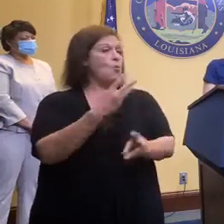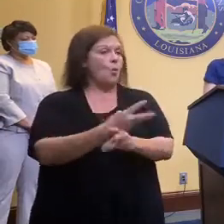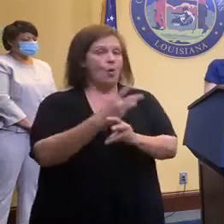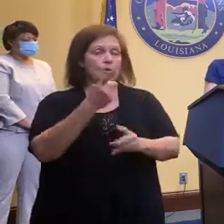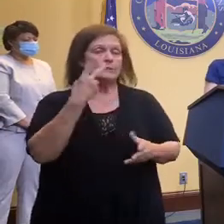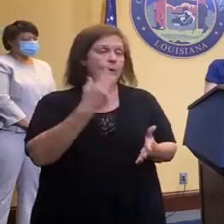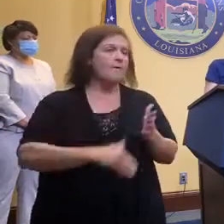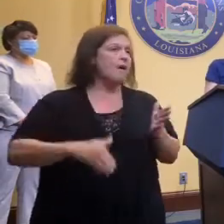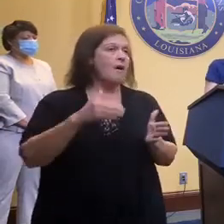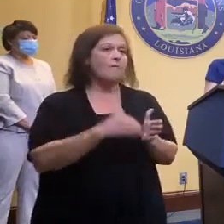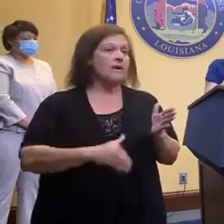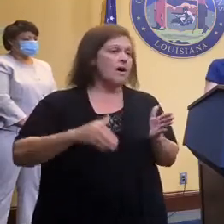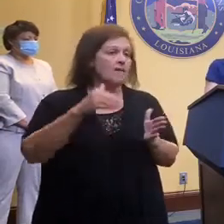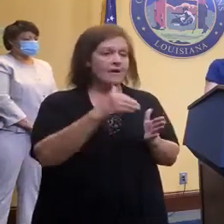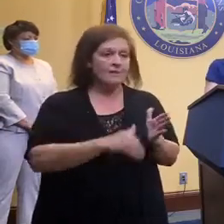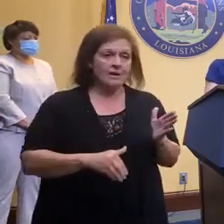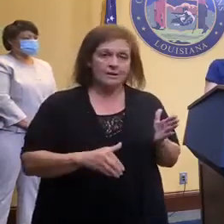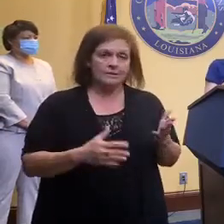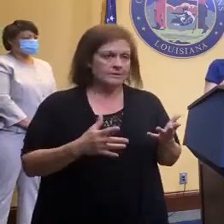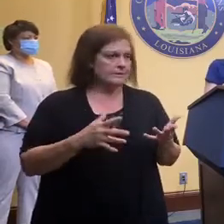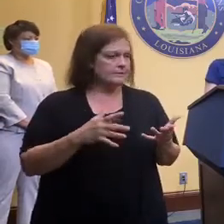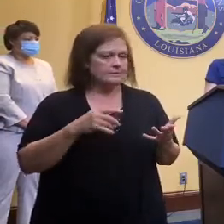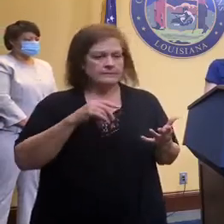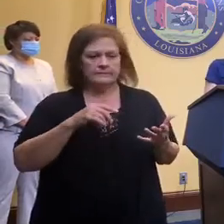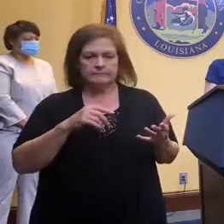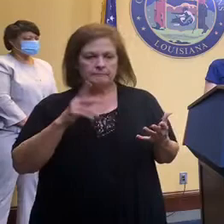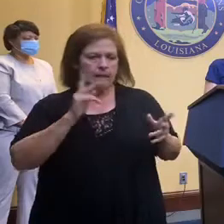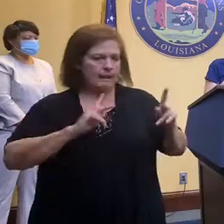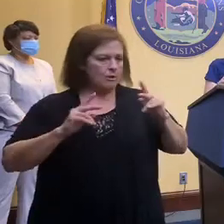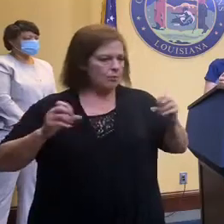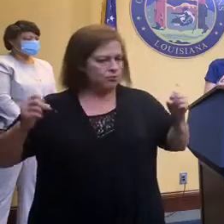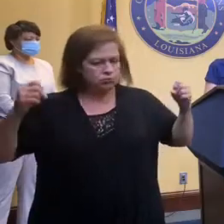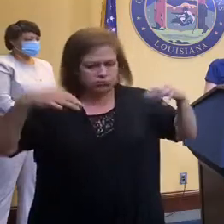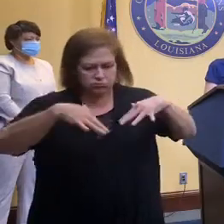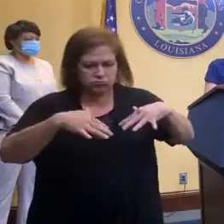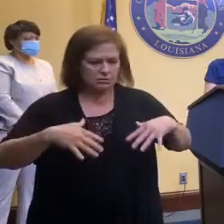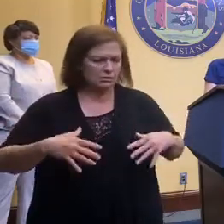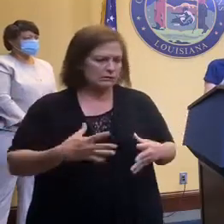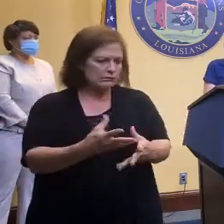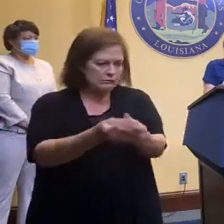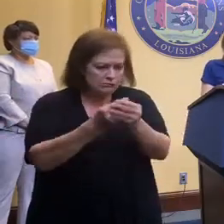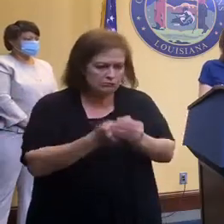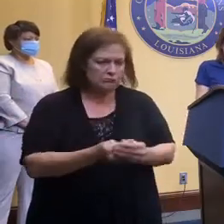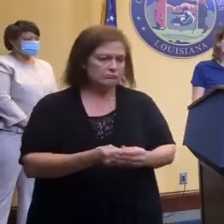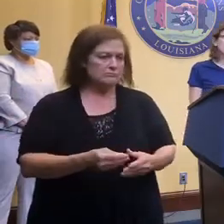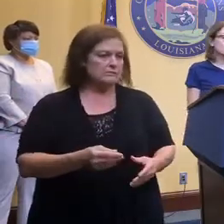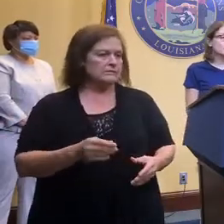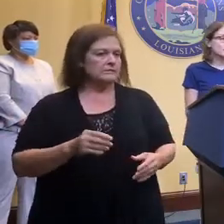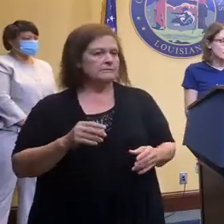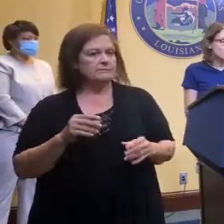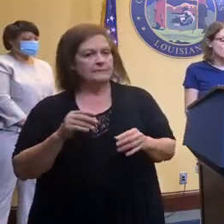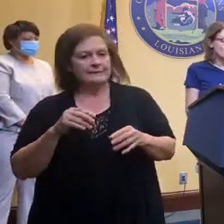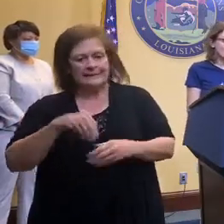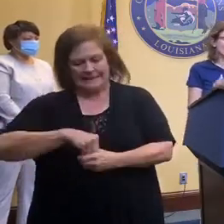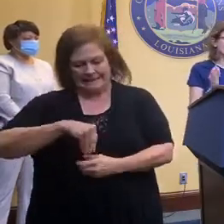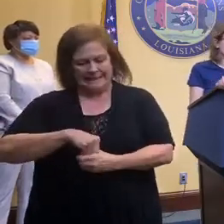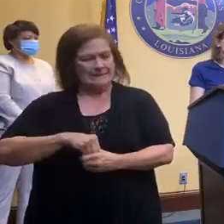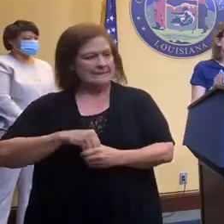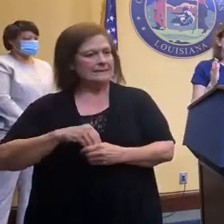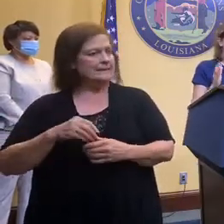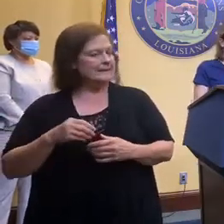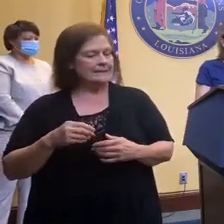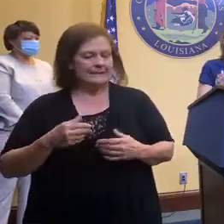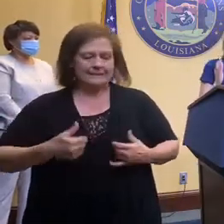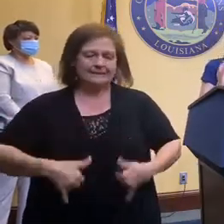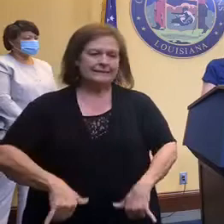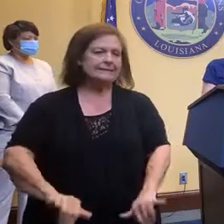and over again, uncontrolled, crowded, largely indoor social gatherings continue to be fuel